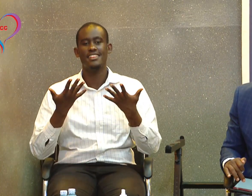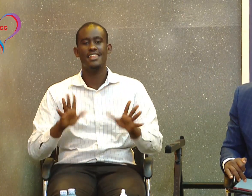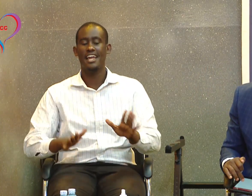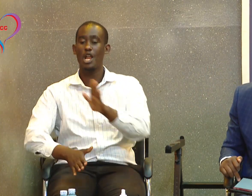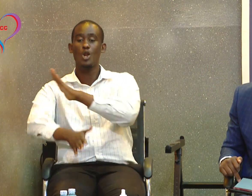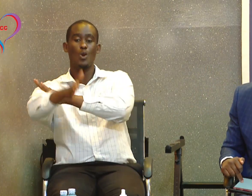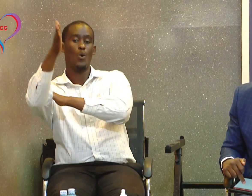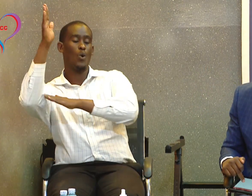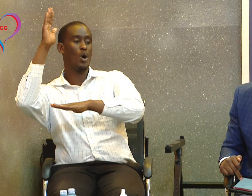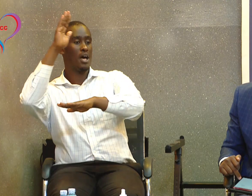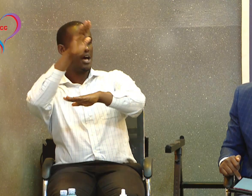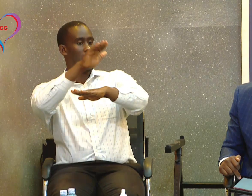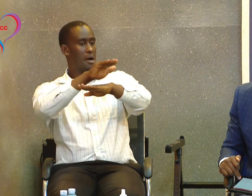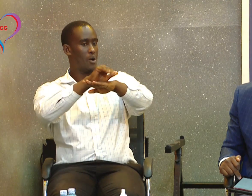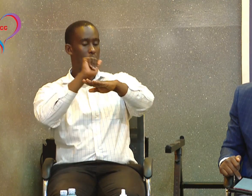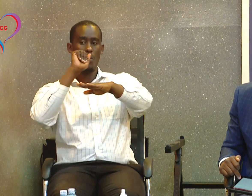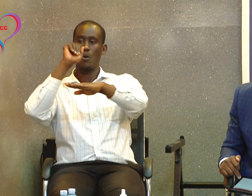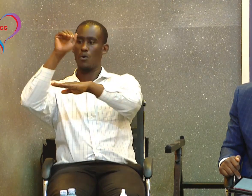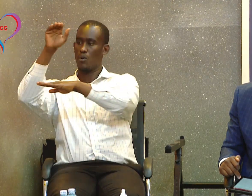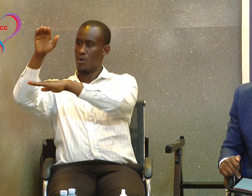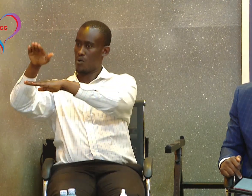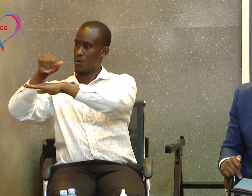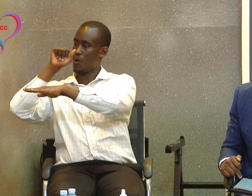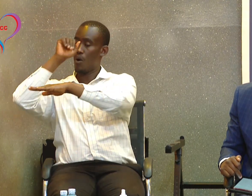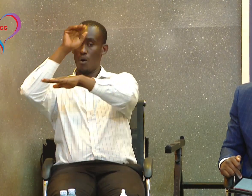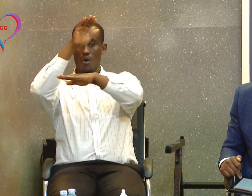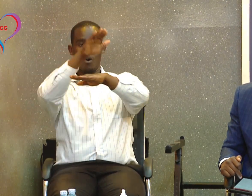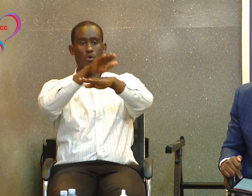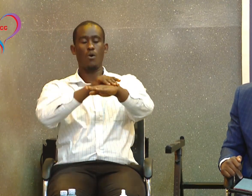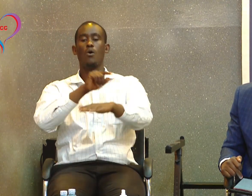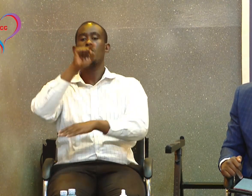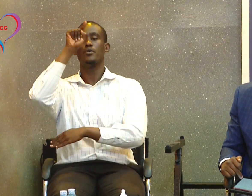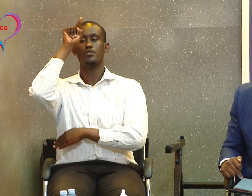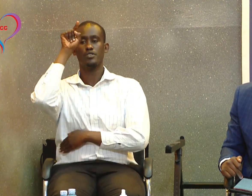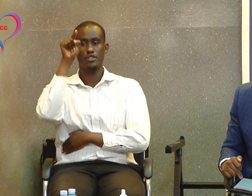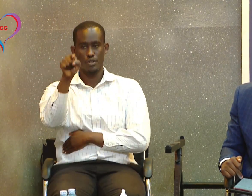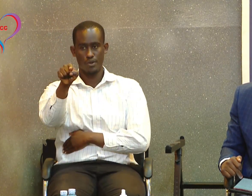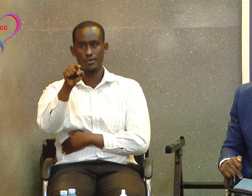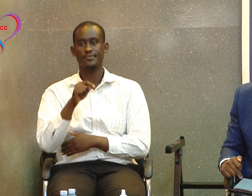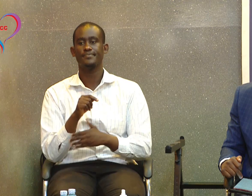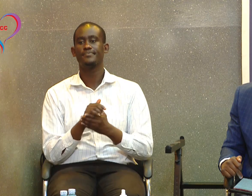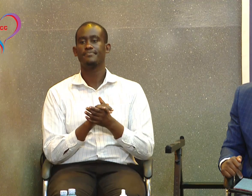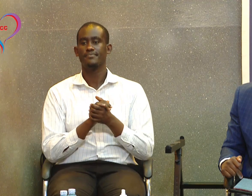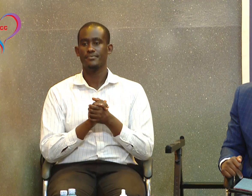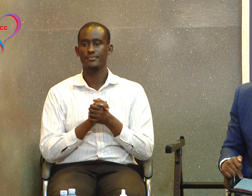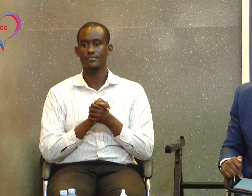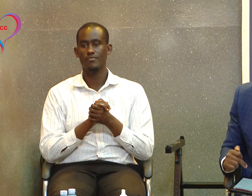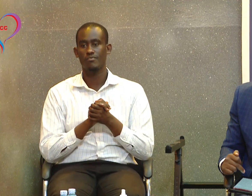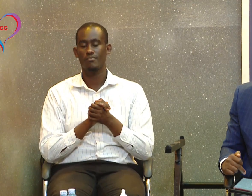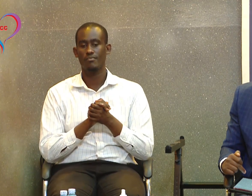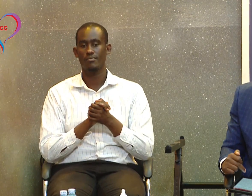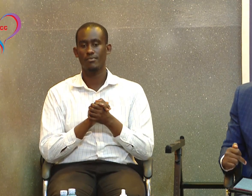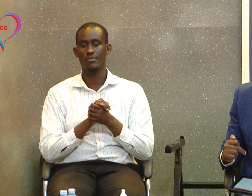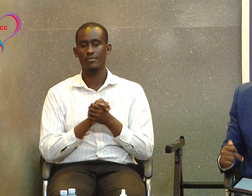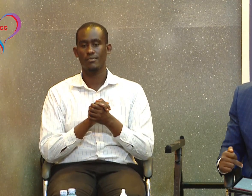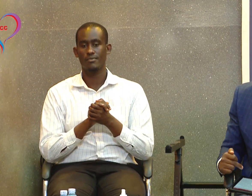ng'omaze okubeera ng'oteekeddwateekeddwa abalala ate naawe n'oyingira mu kiseera eky'okweteekateeka awo Katonda w'akuyitira. So